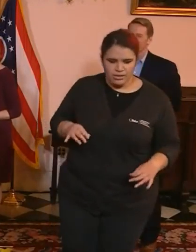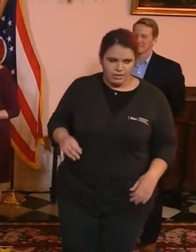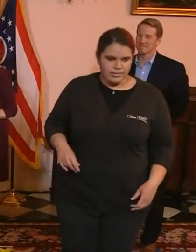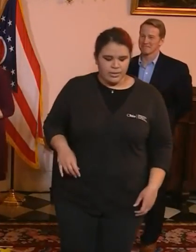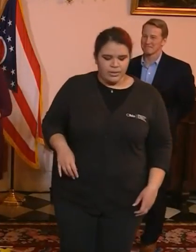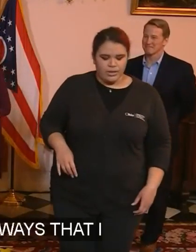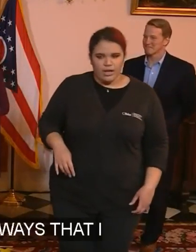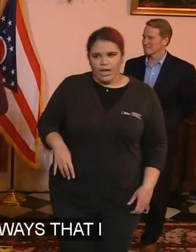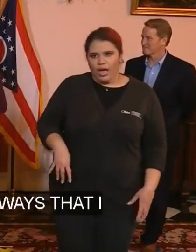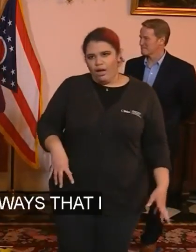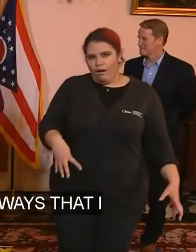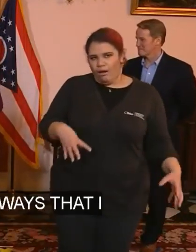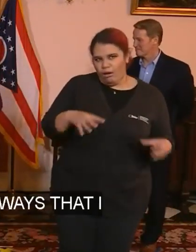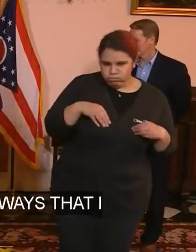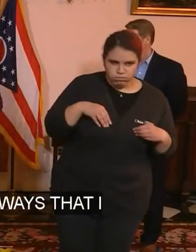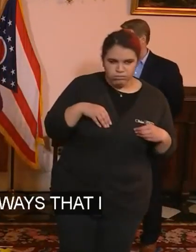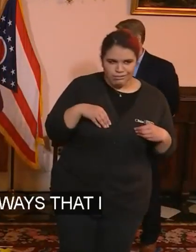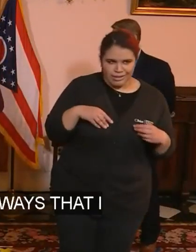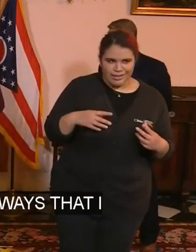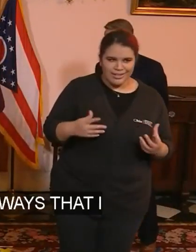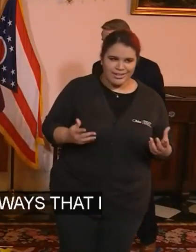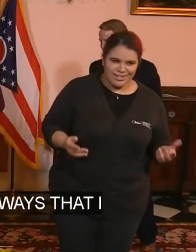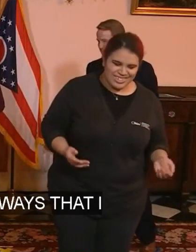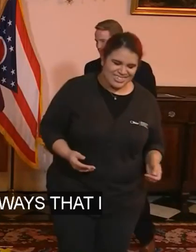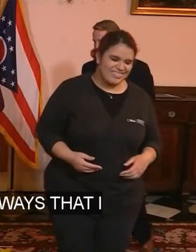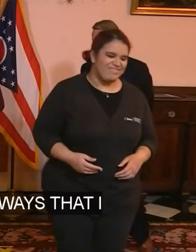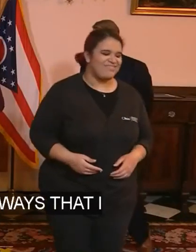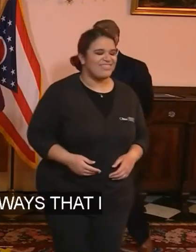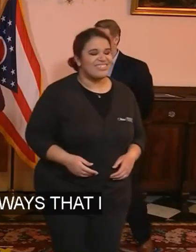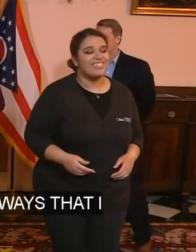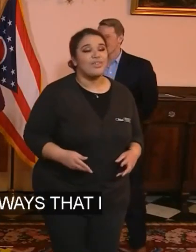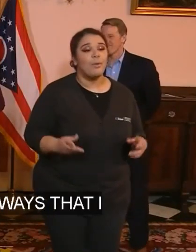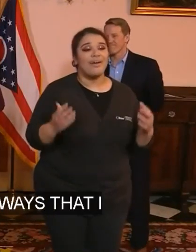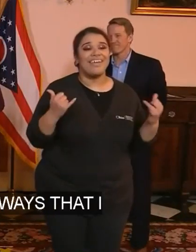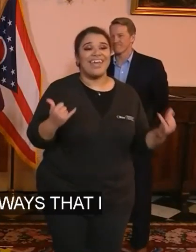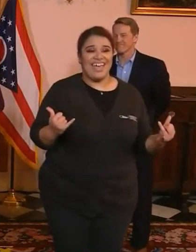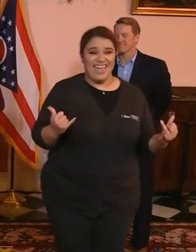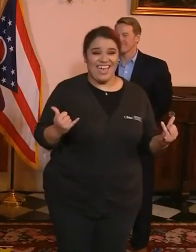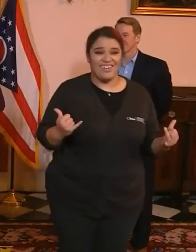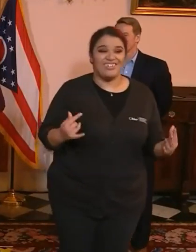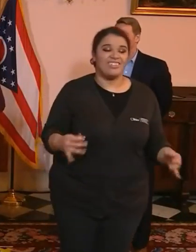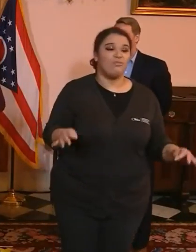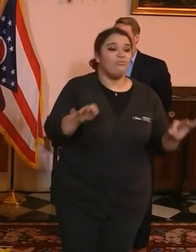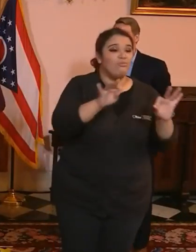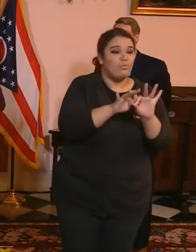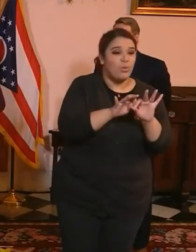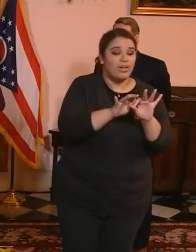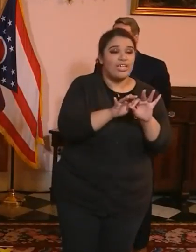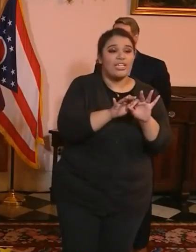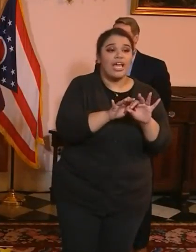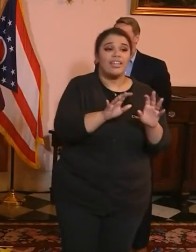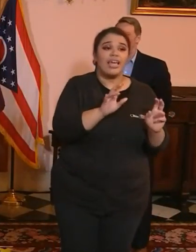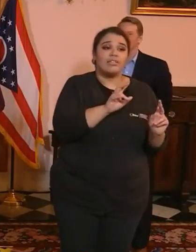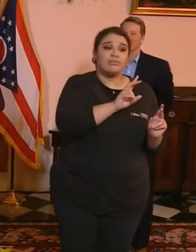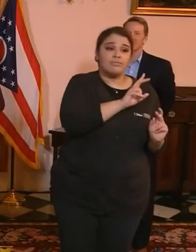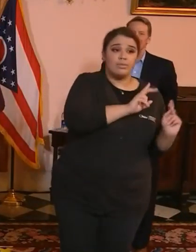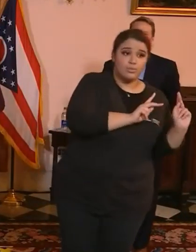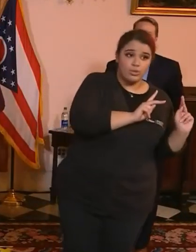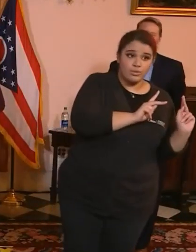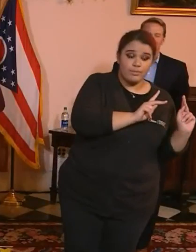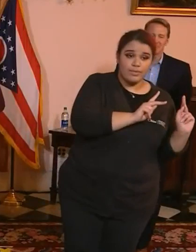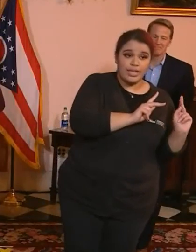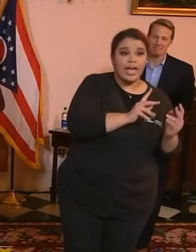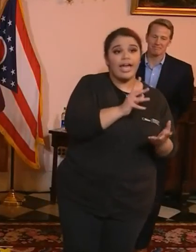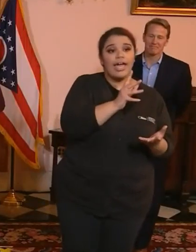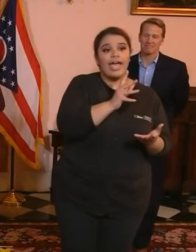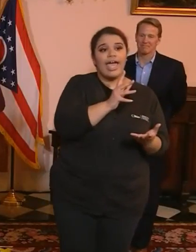we have to face the fact that human and economic development are inextricably linked. They